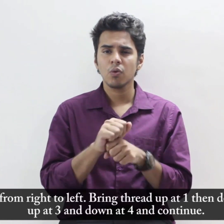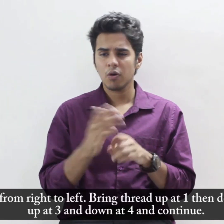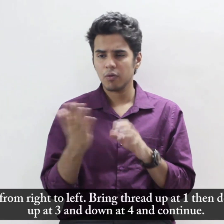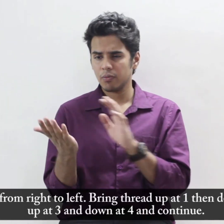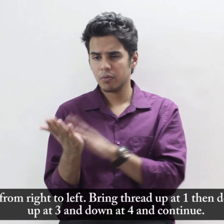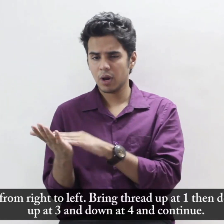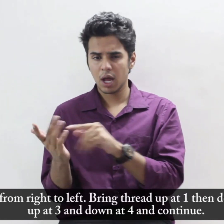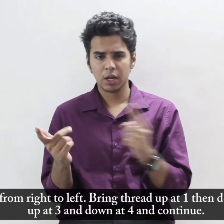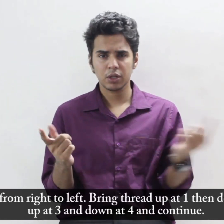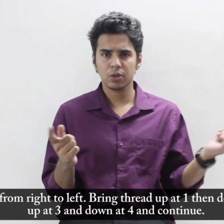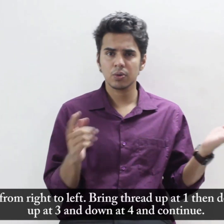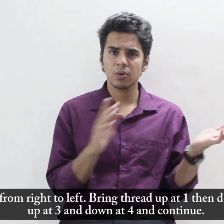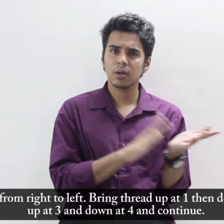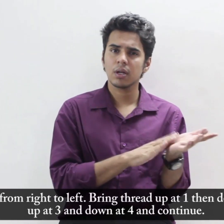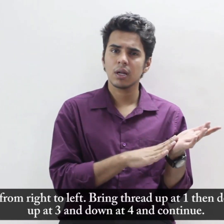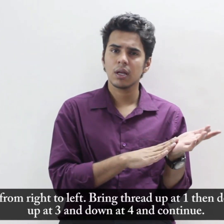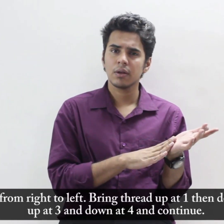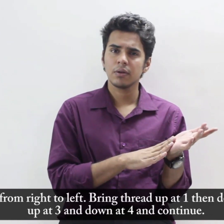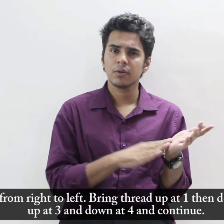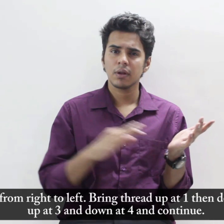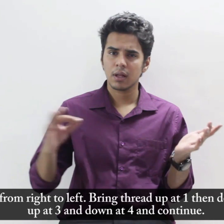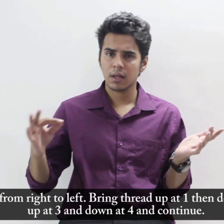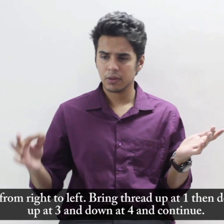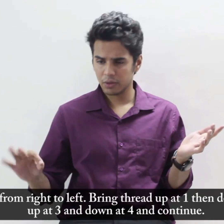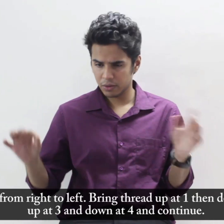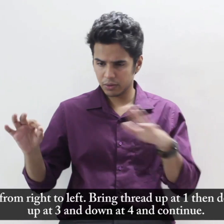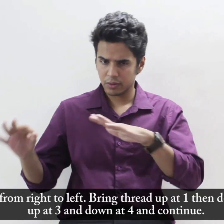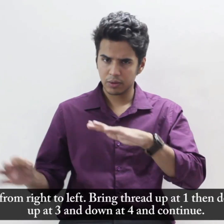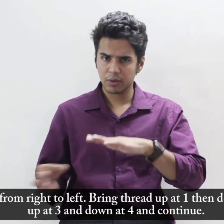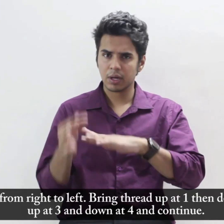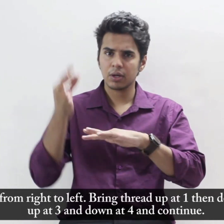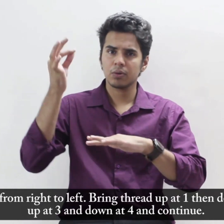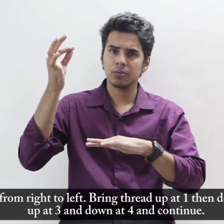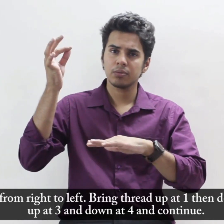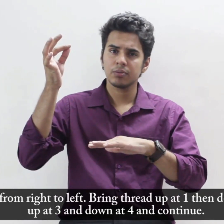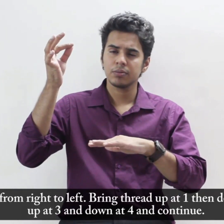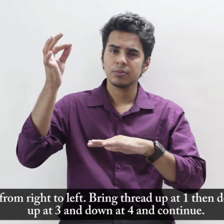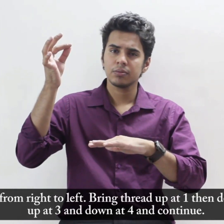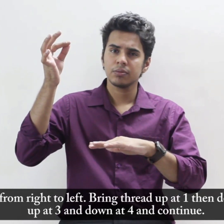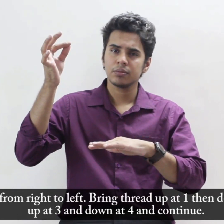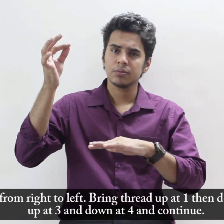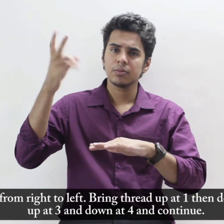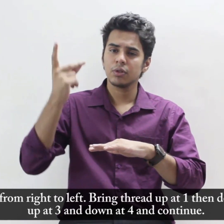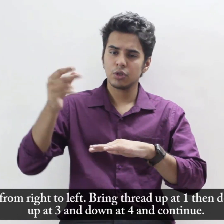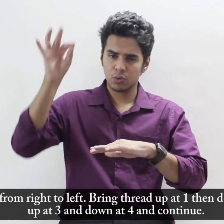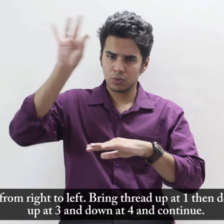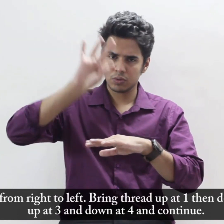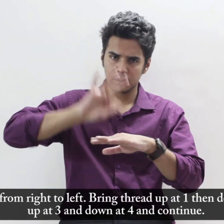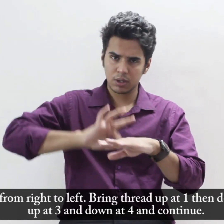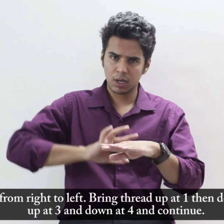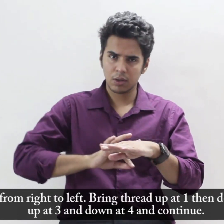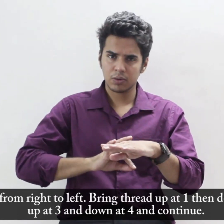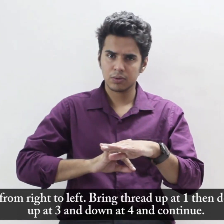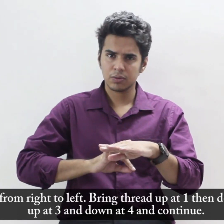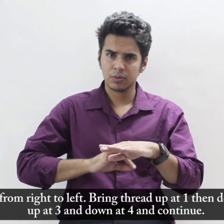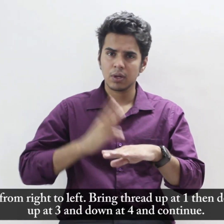Work from right to left. Bring thread up at 1, then down at 2, up at 3 and down at 4